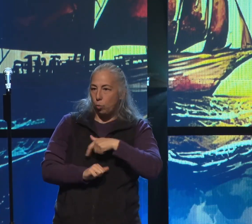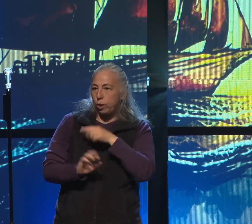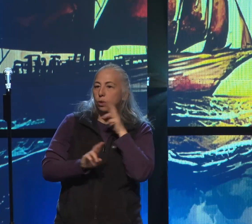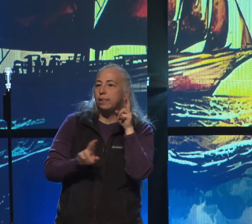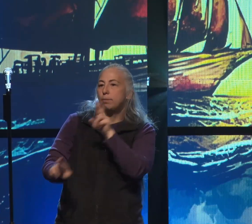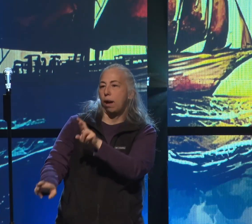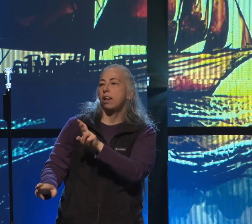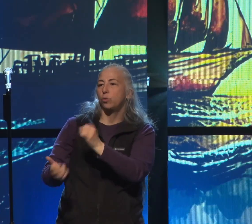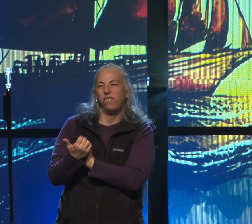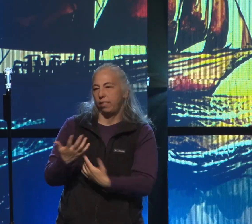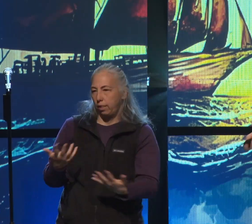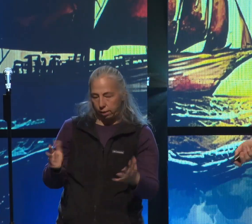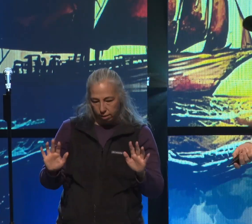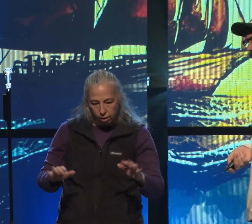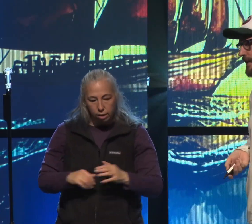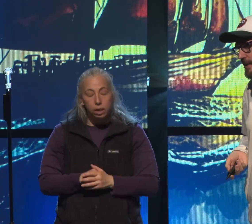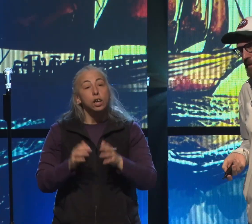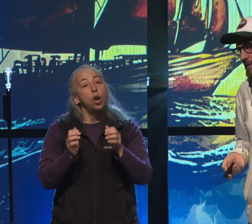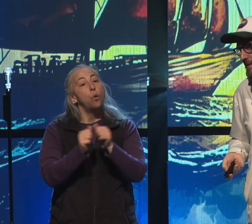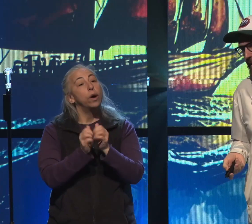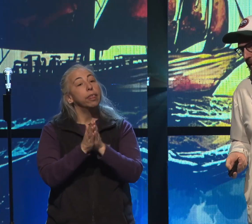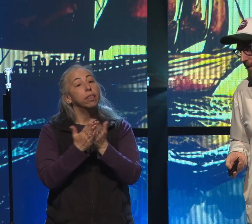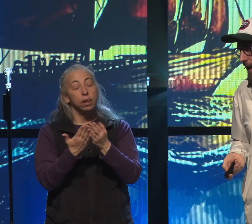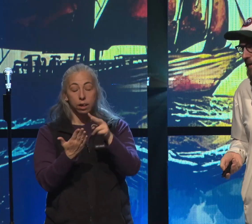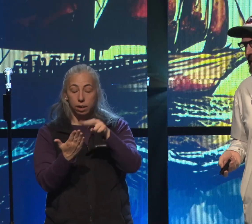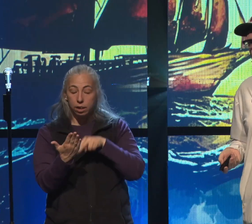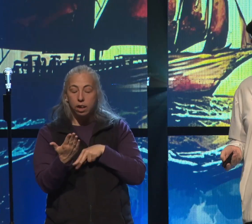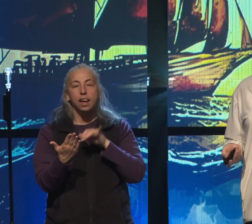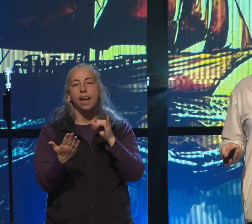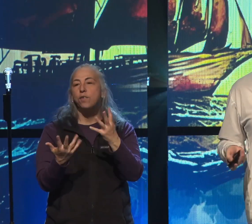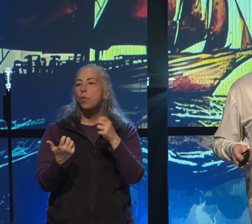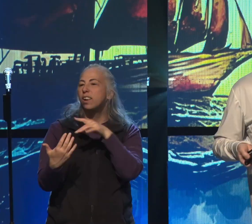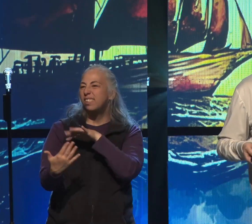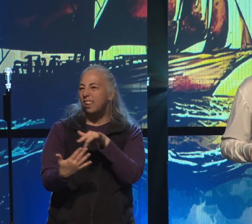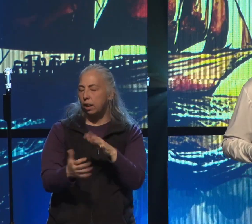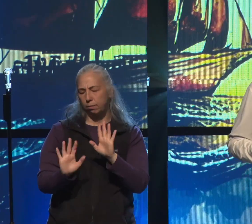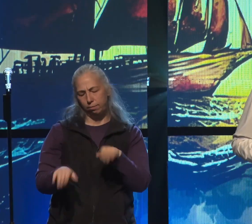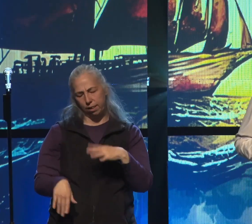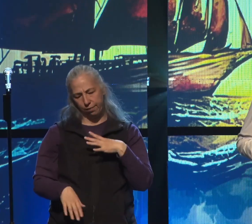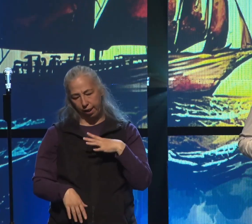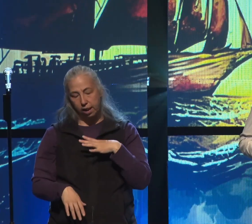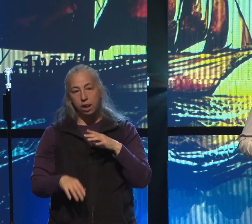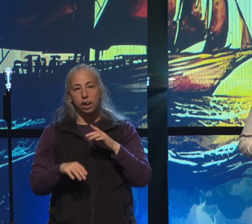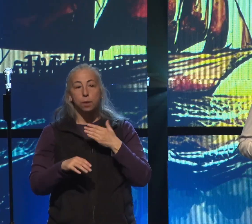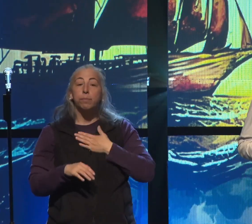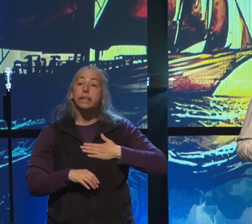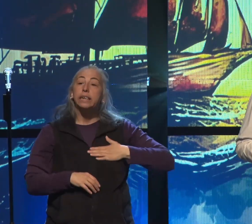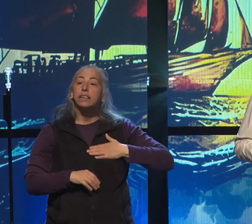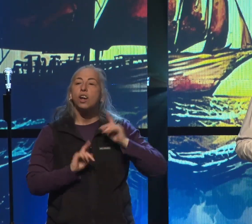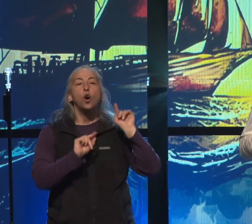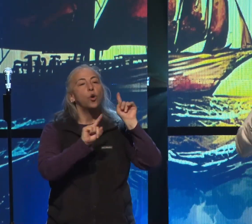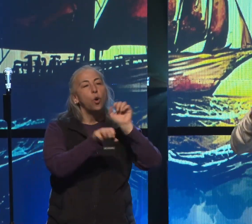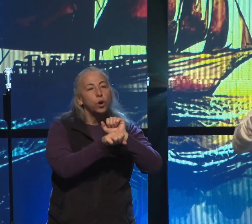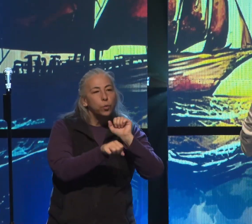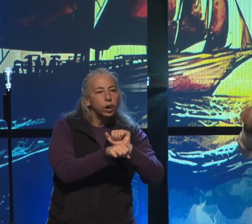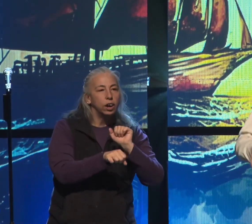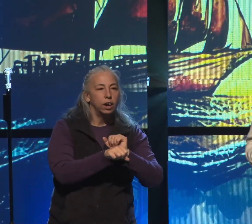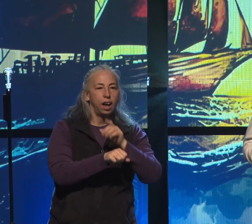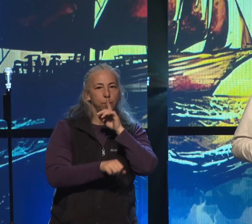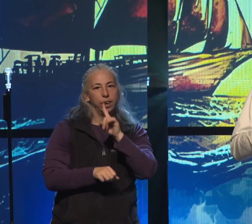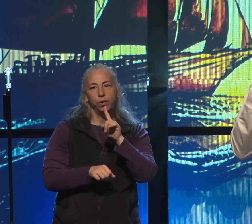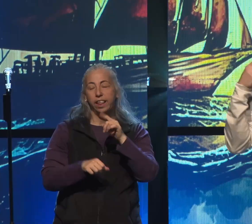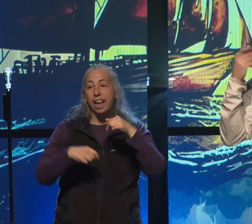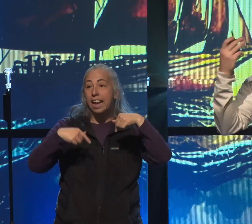on your talk notes, if you want to go home and study this, all right, but please go to work, all right? Continue. I know this is going to be